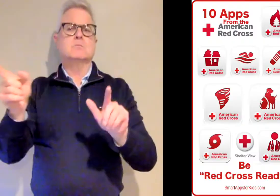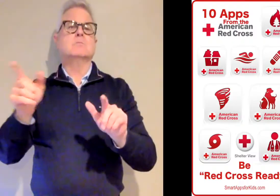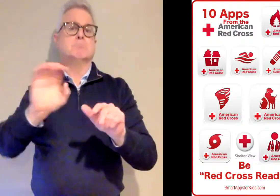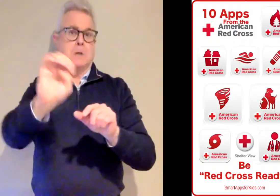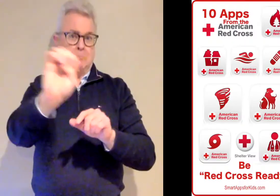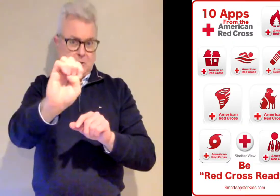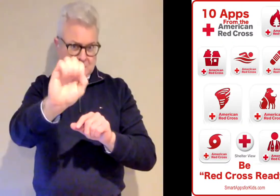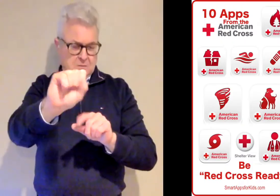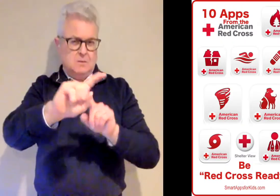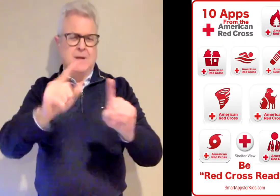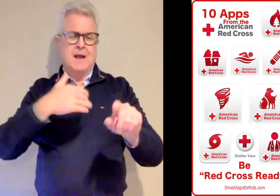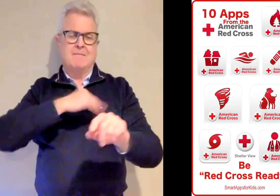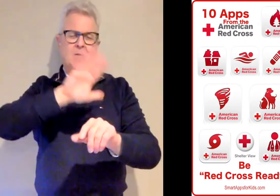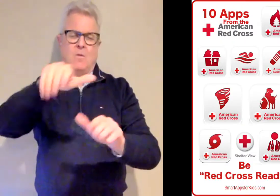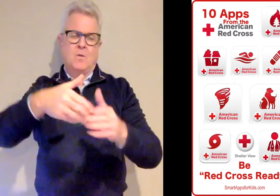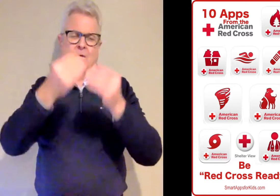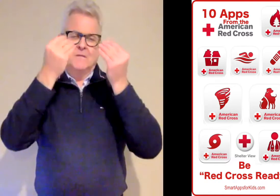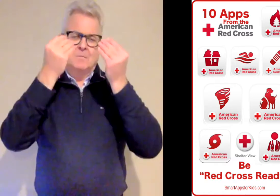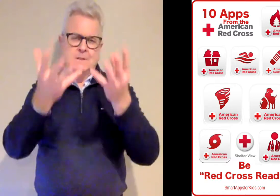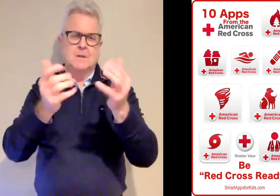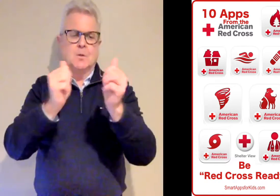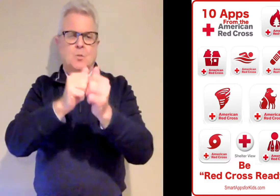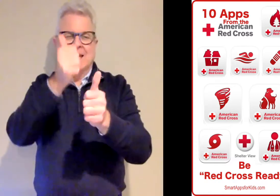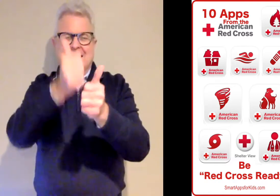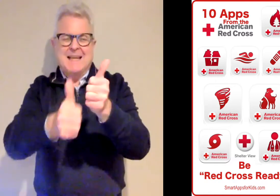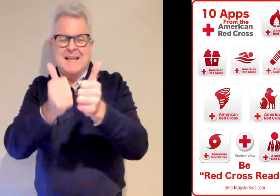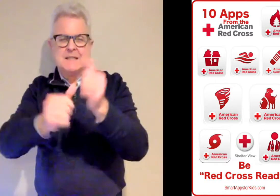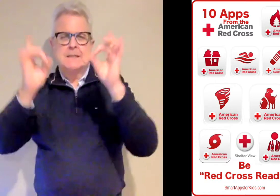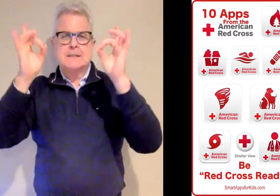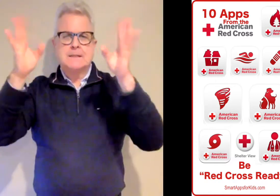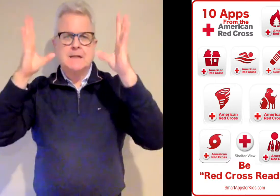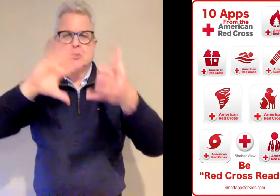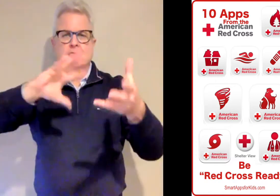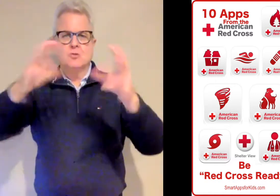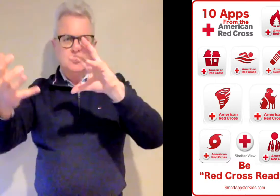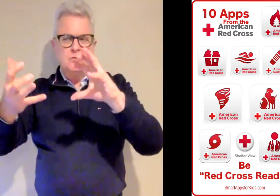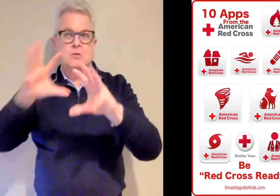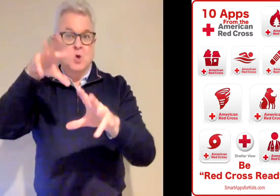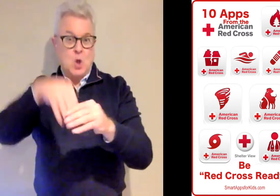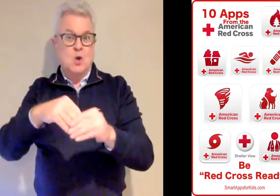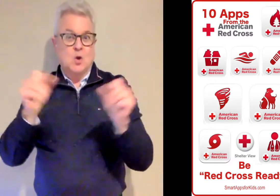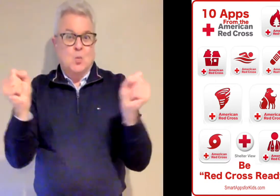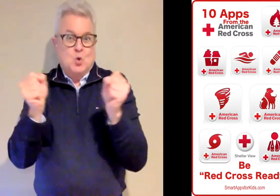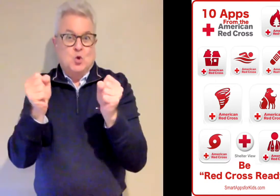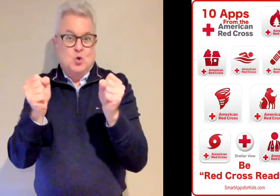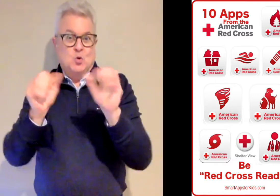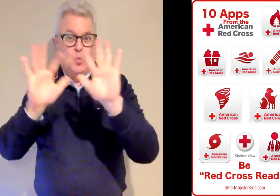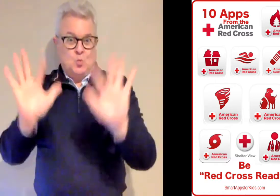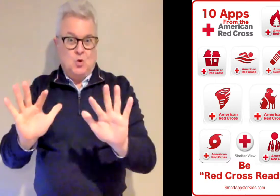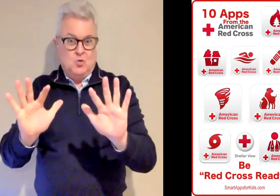Cross is my favorite app. It's amazing. It has all types of information in there related to all types of catastrophic